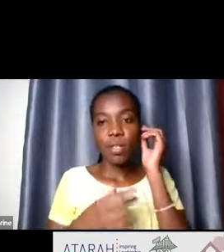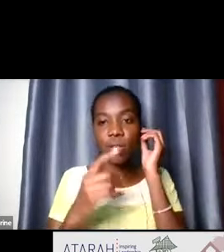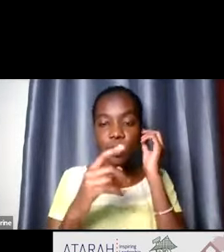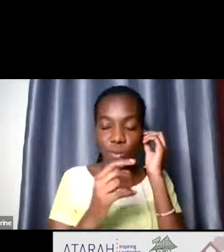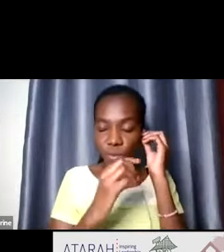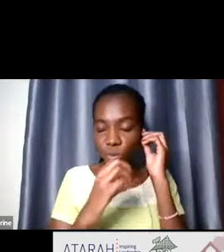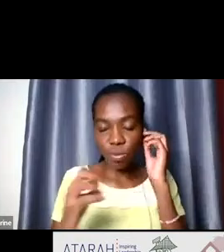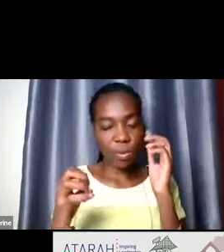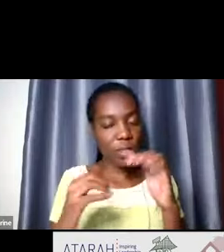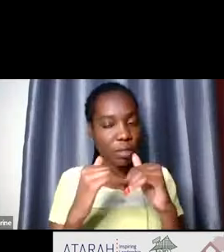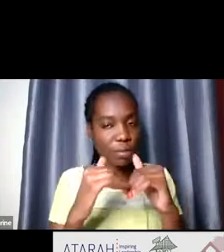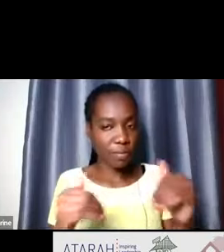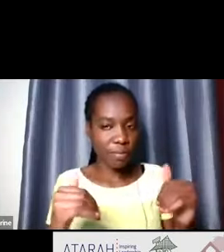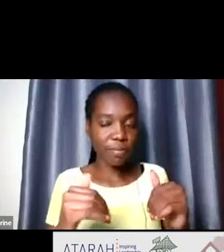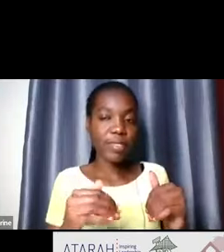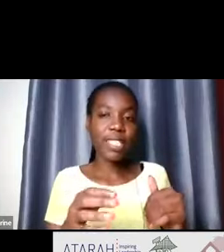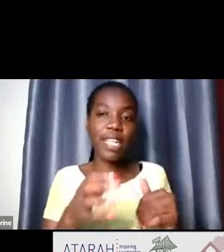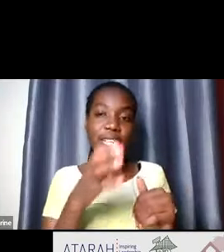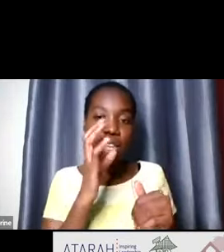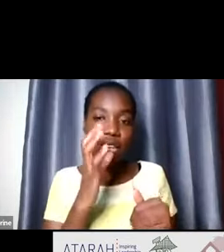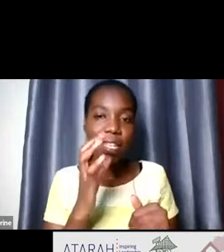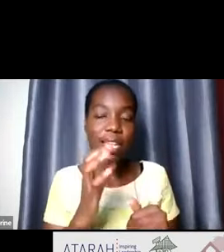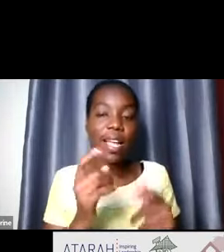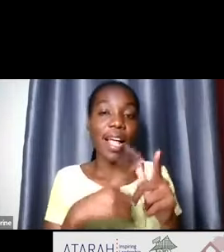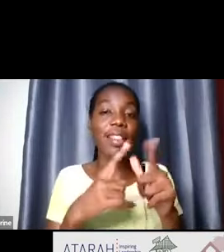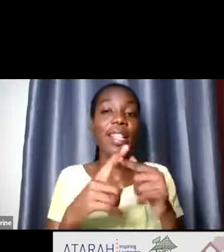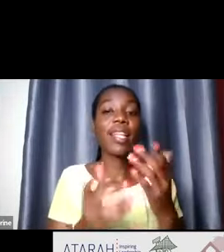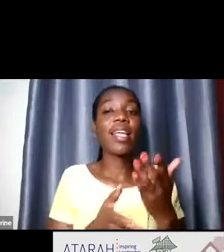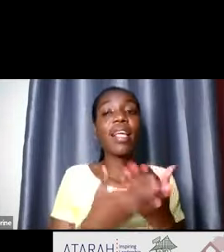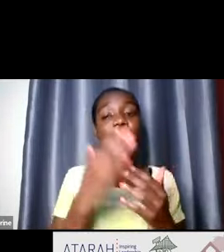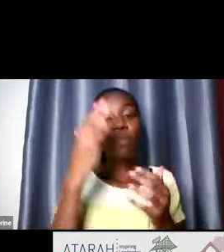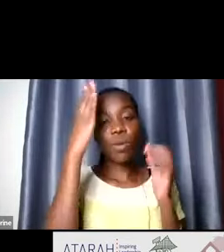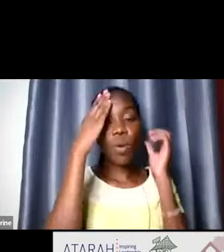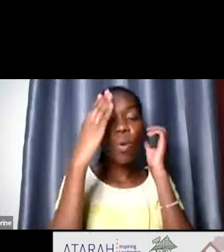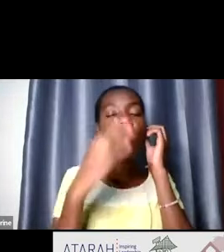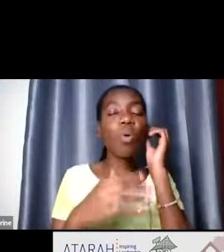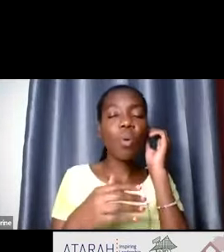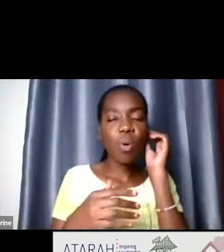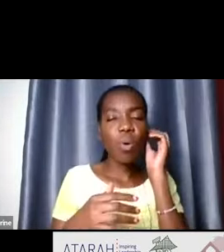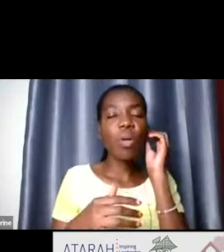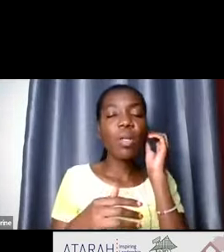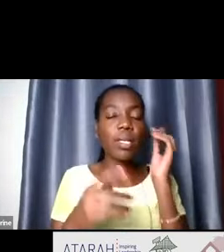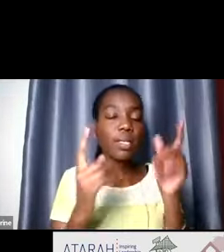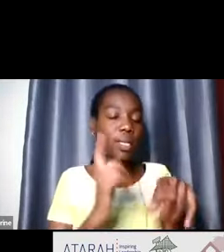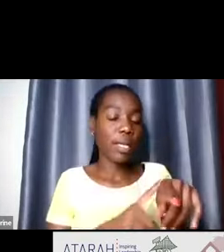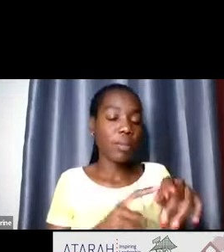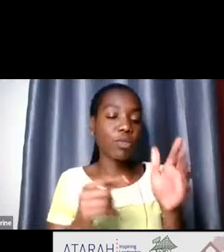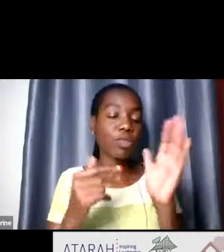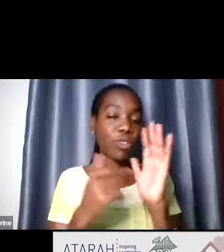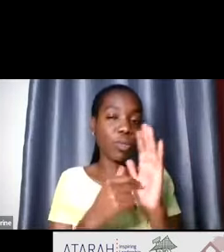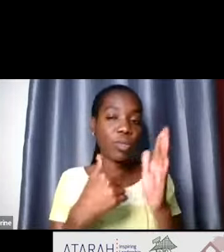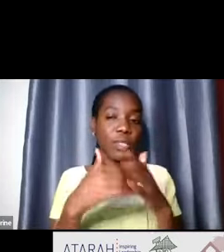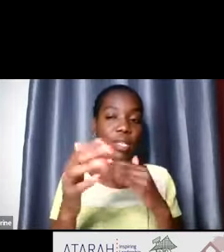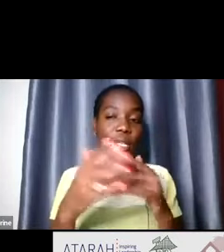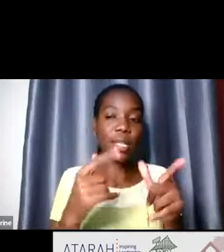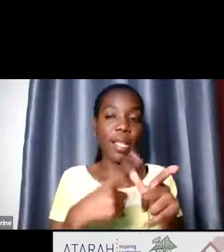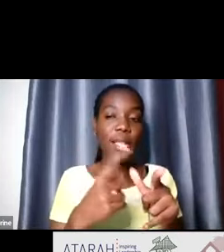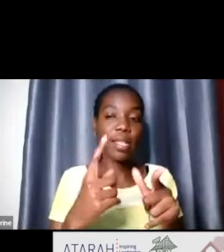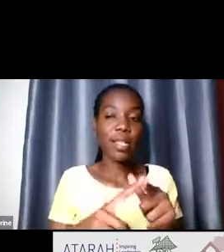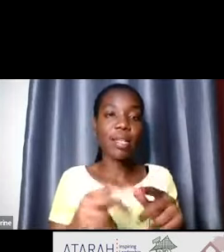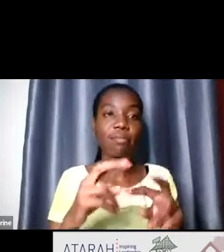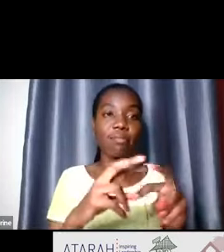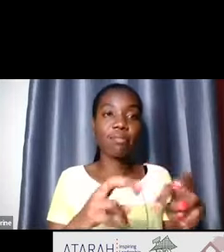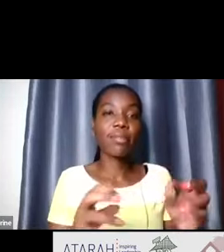drinking. Or to help them realize that they have a problem by showing them the signs I've mentioned so that they can seek help. And of